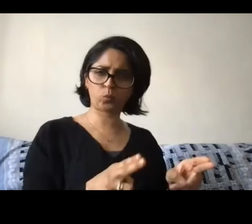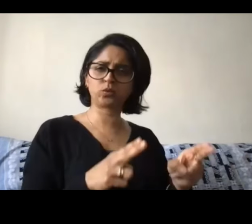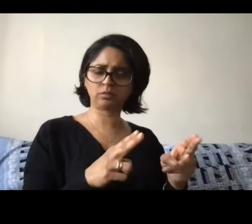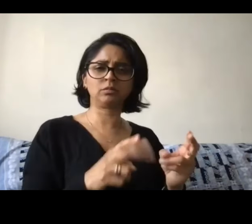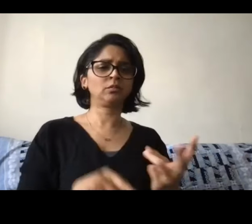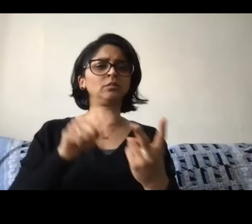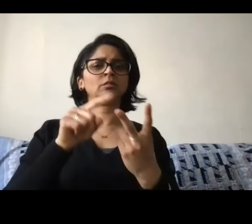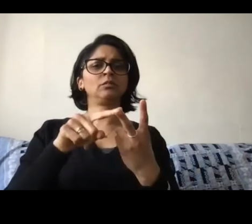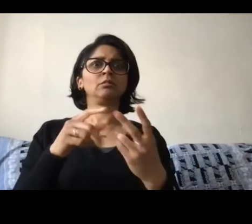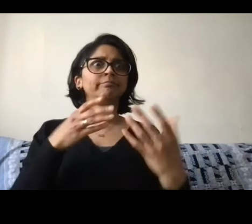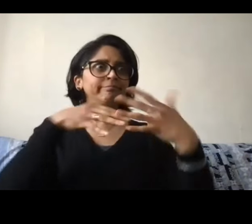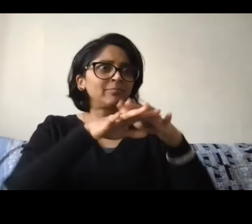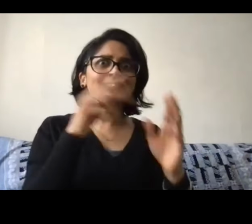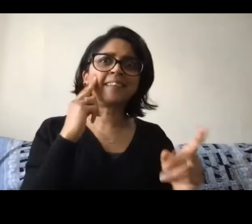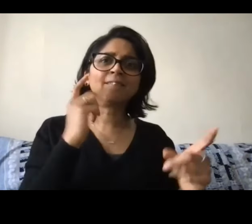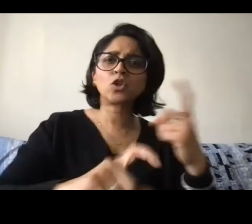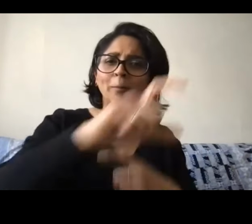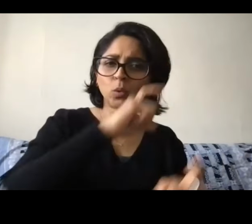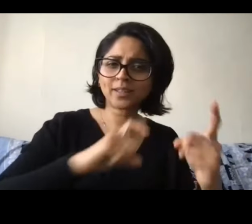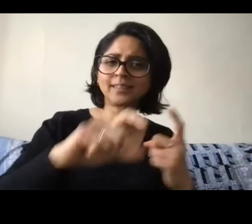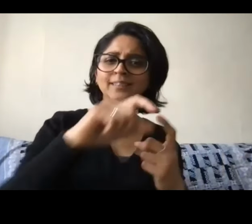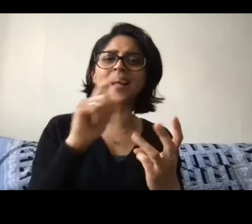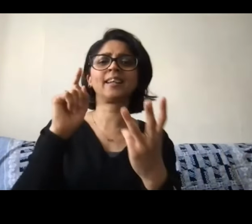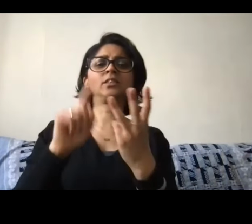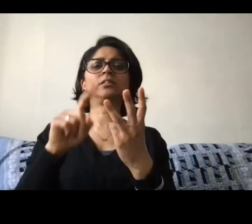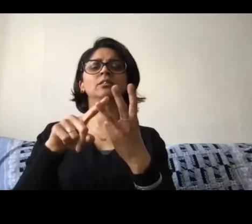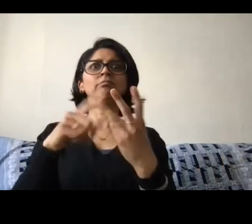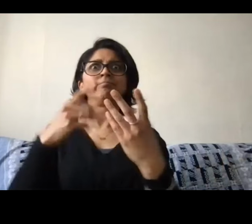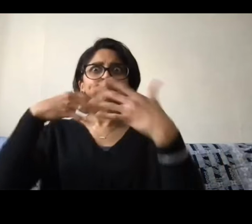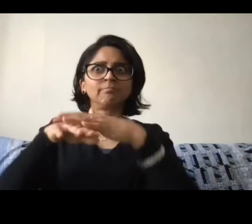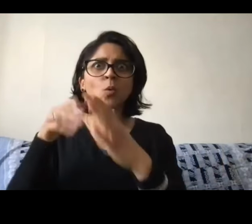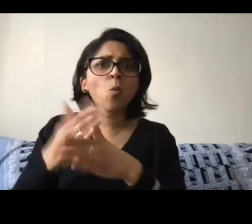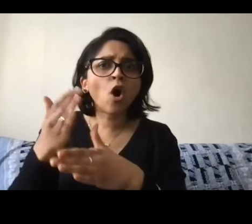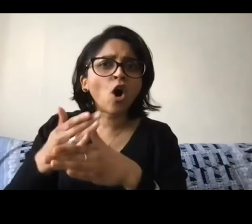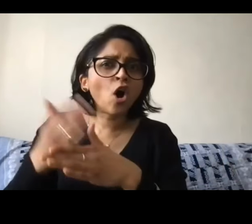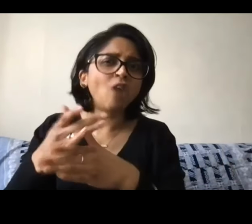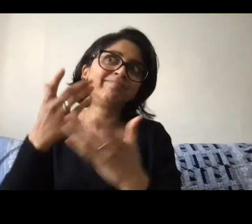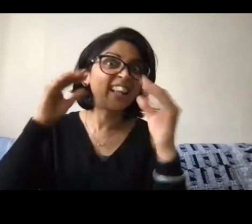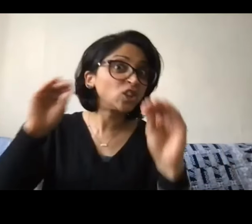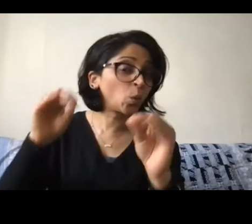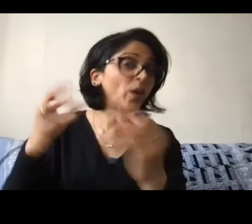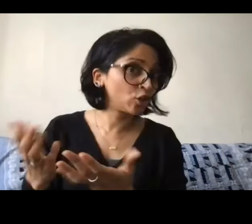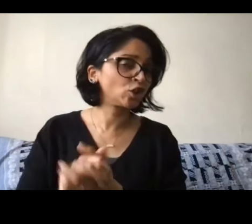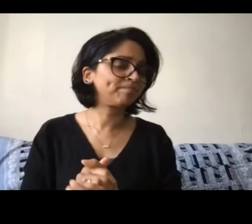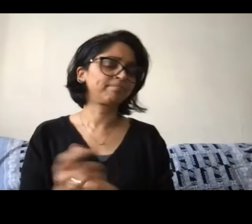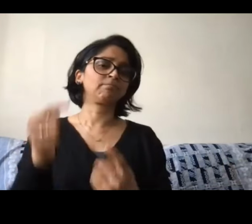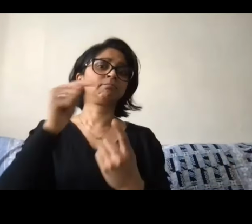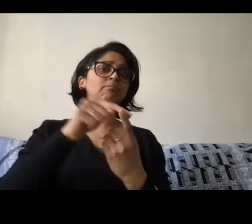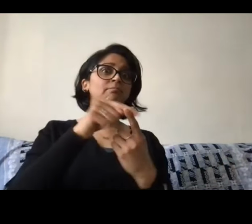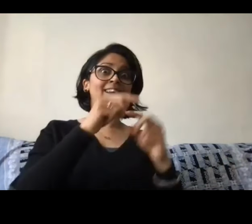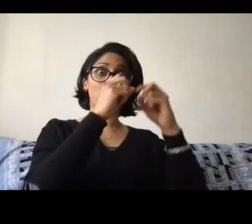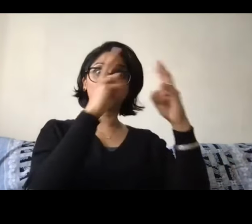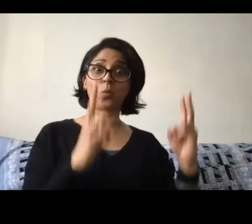Firstly, through the move to a new home. Secondly, of integrating with the deaf community. And thirdly, with work